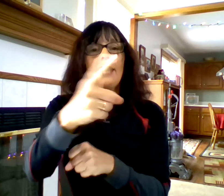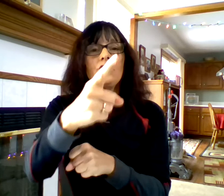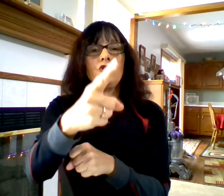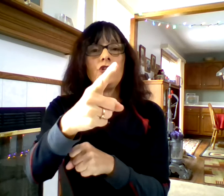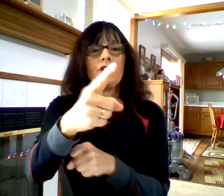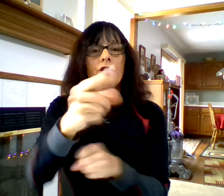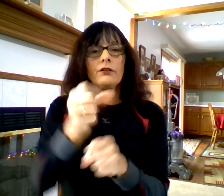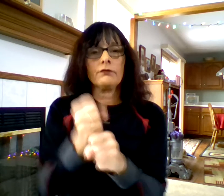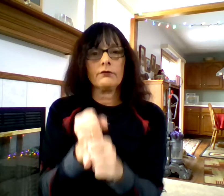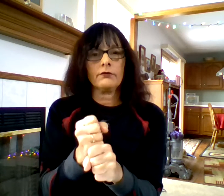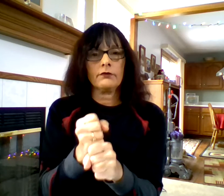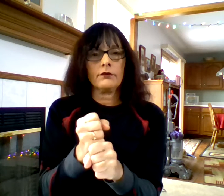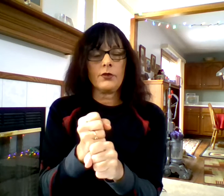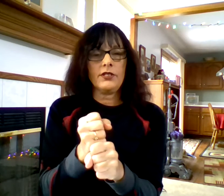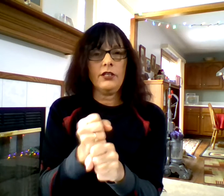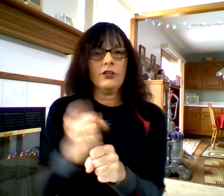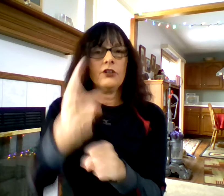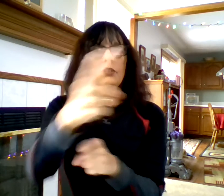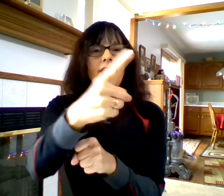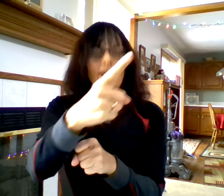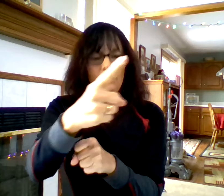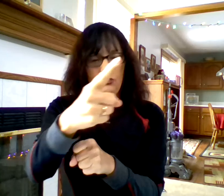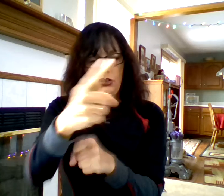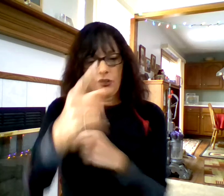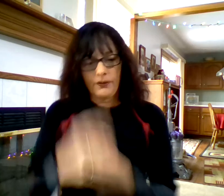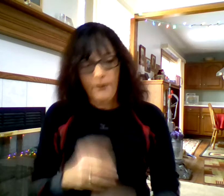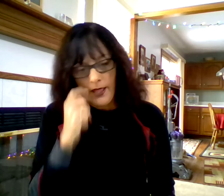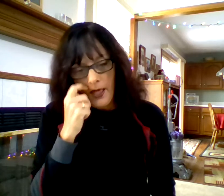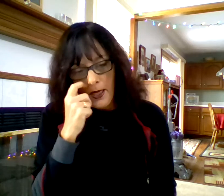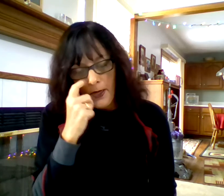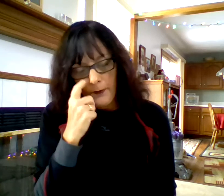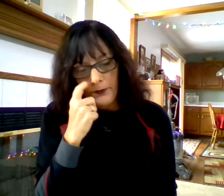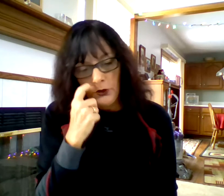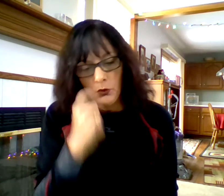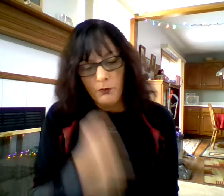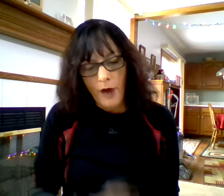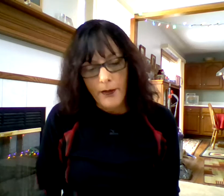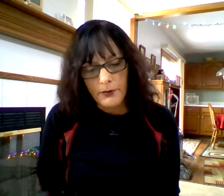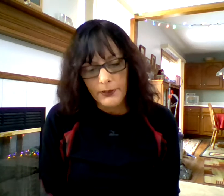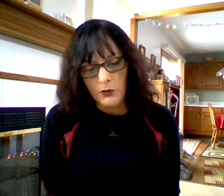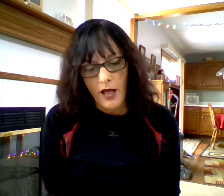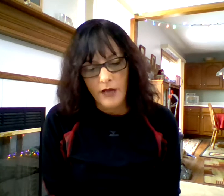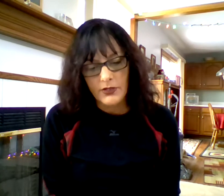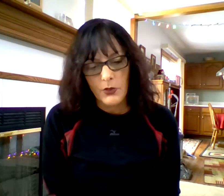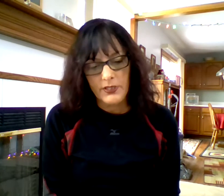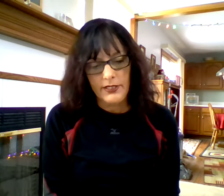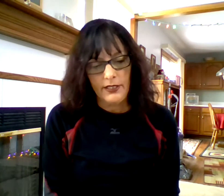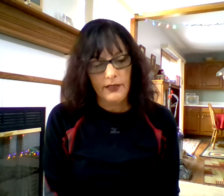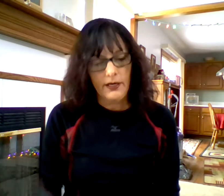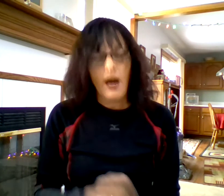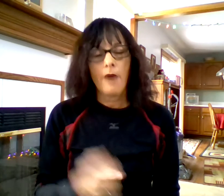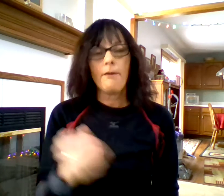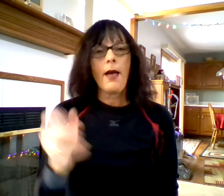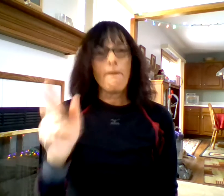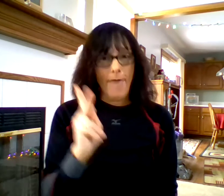next year. So it's here next year. You probably will also see come